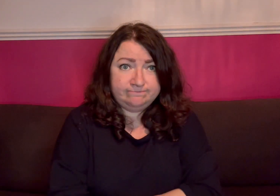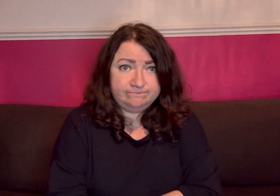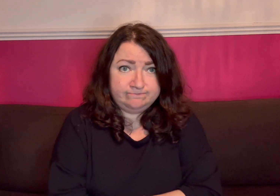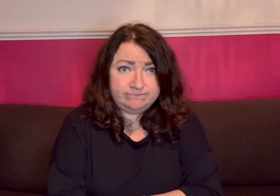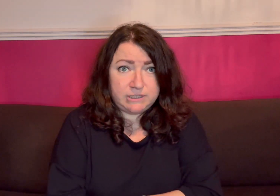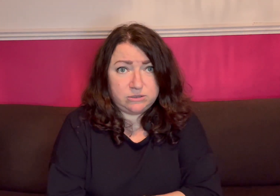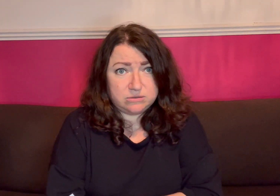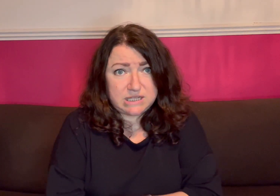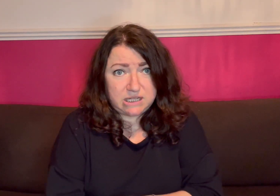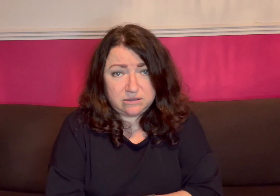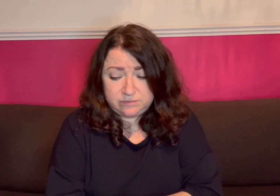Oh dear.